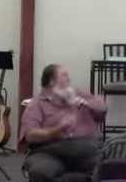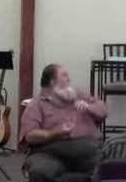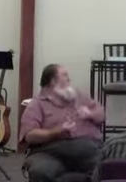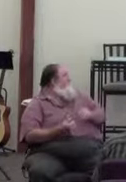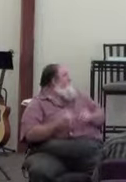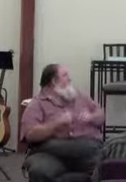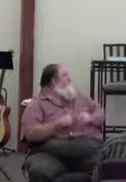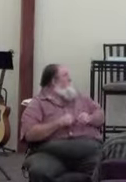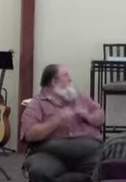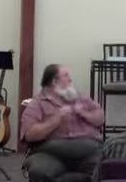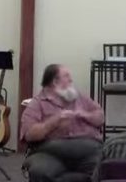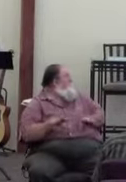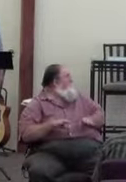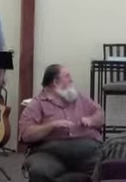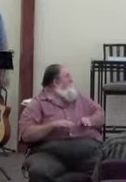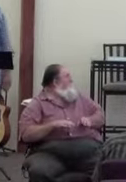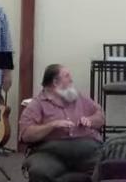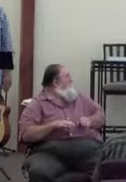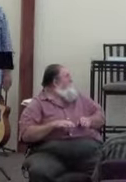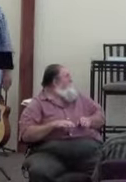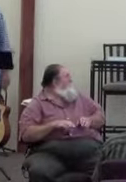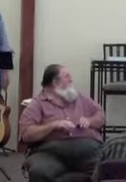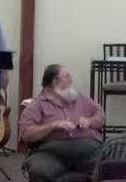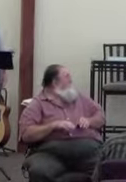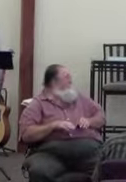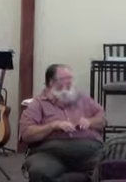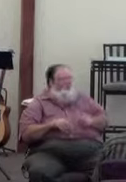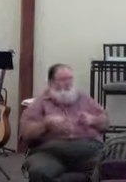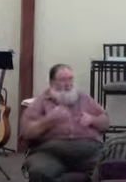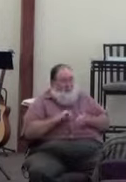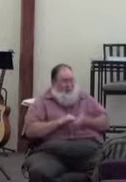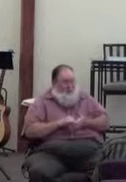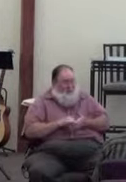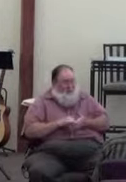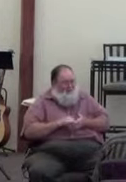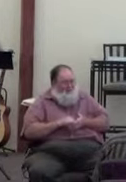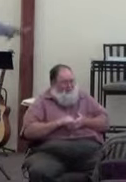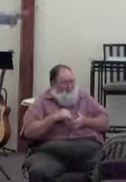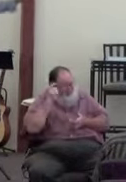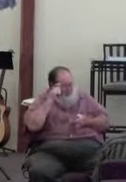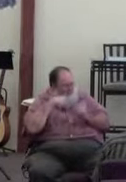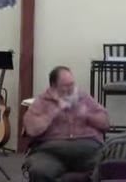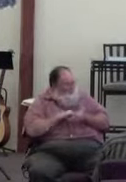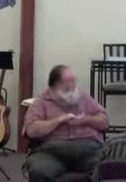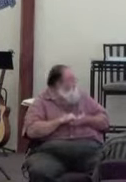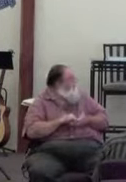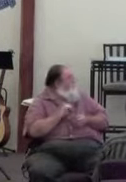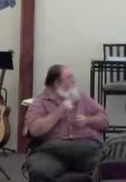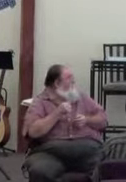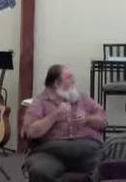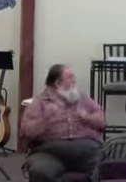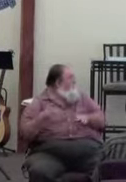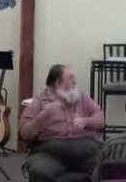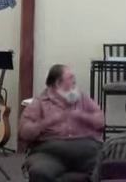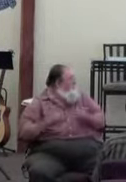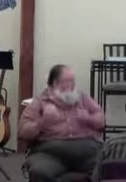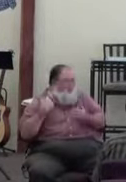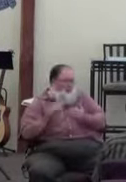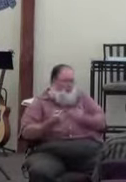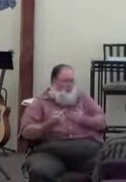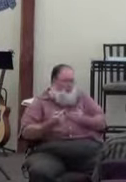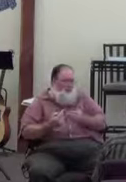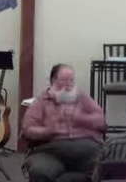Do not think about that. Let that soak in a little bit. Do not leave any of it till